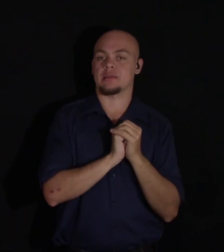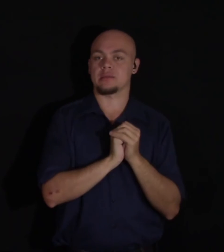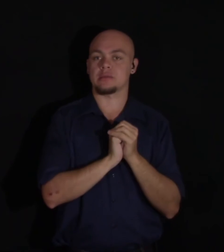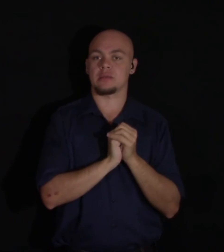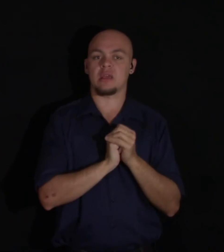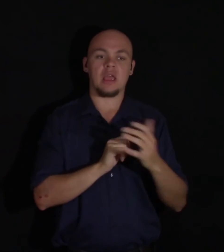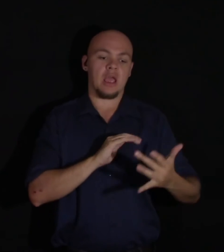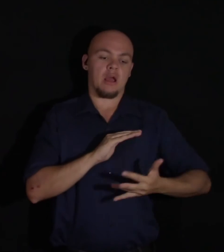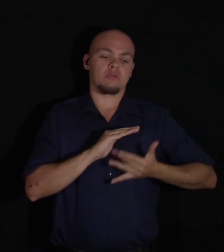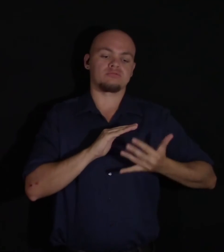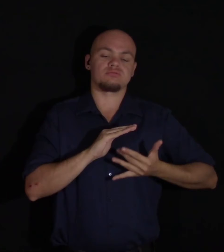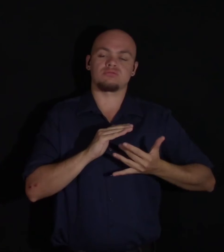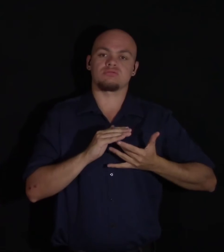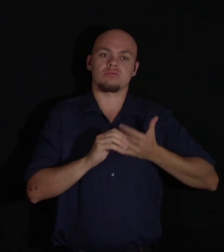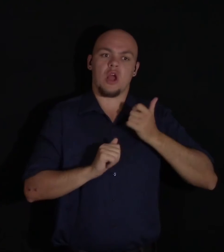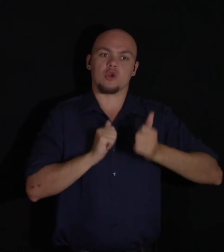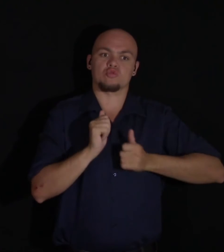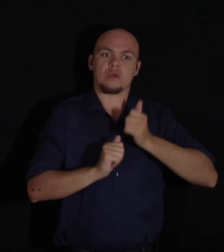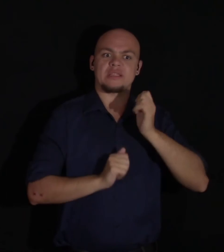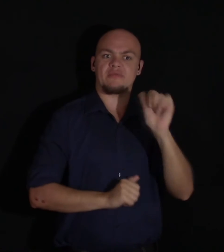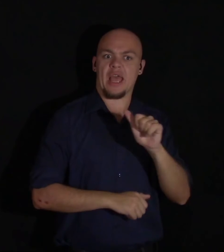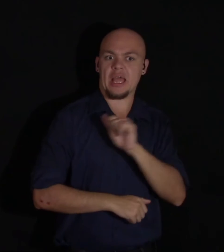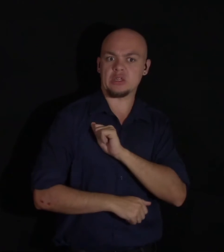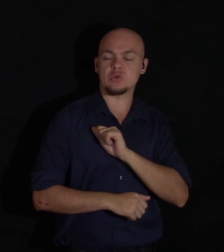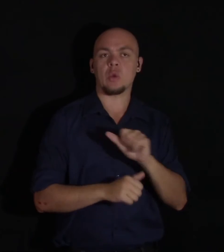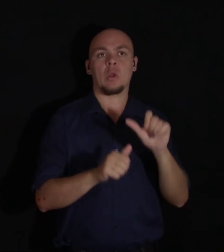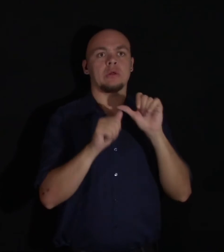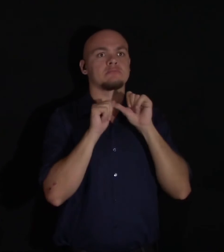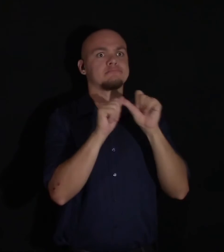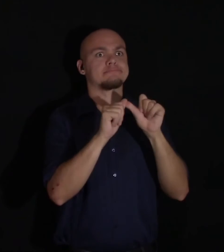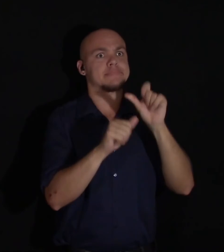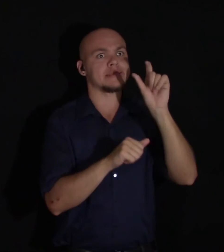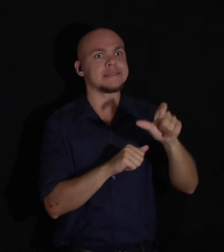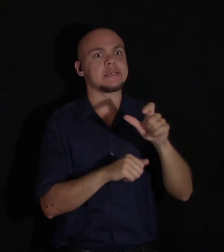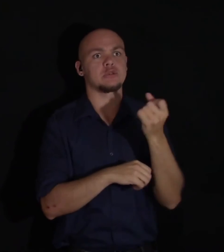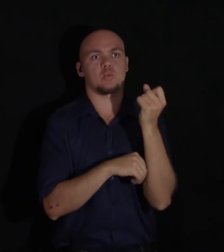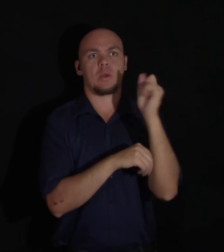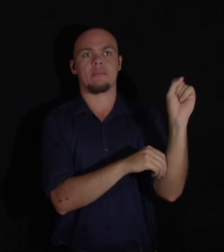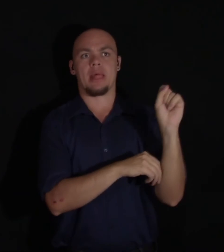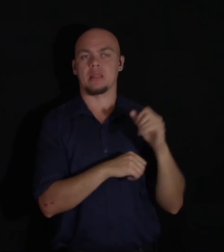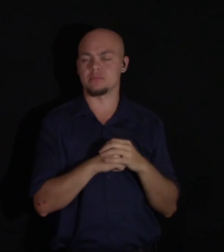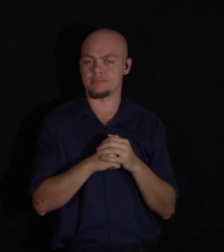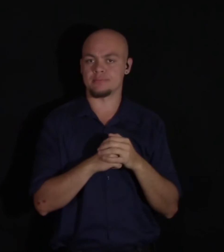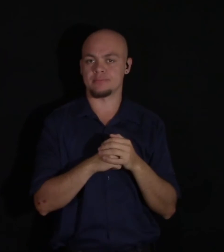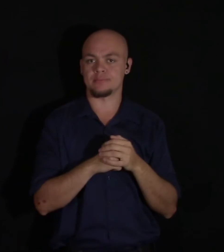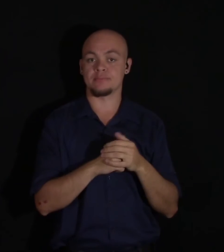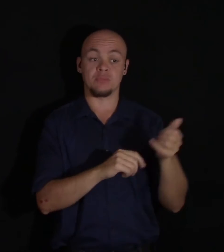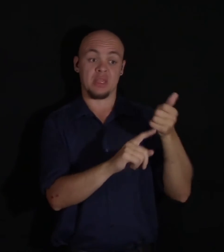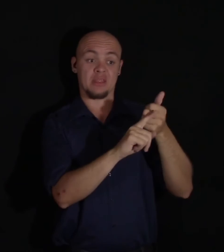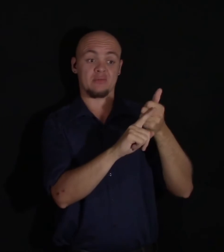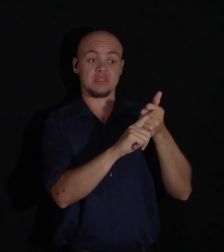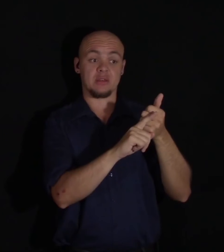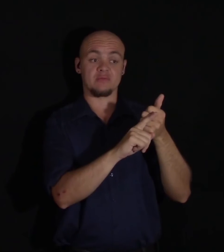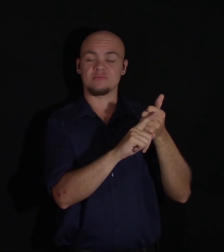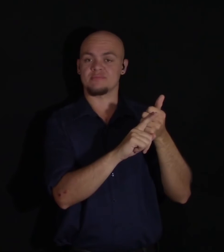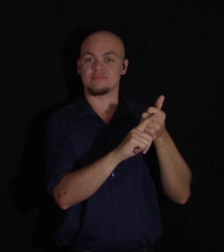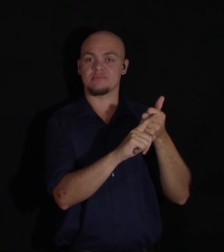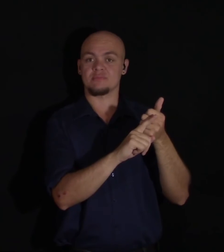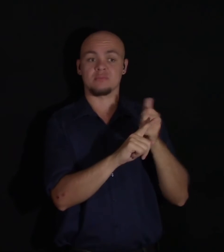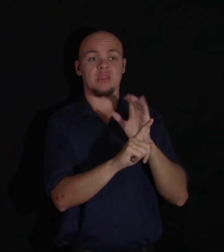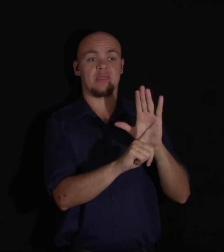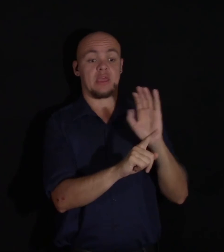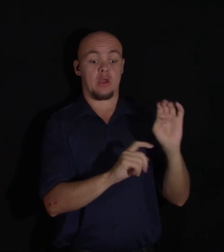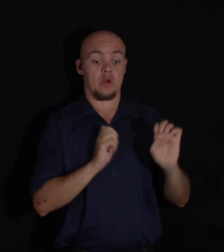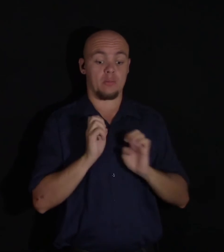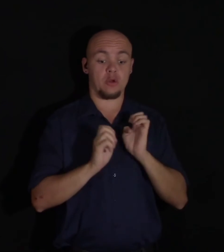hostile attitude, or the constant need to rebel. This makes them more likely to not show their